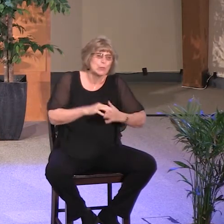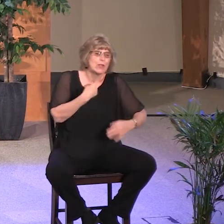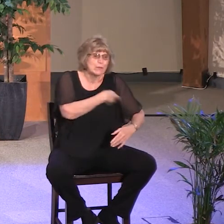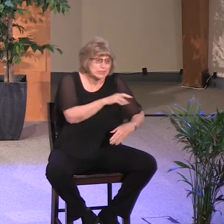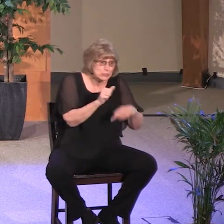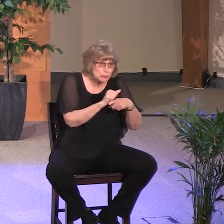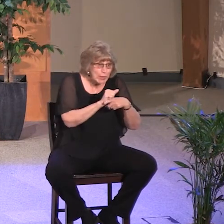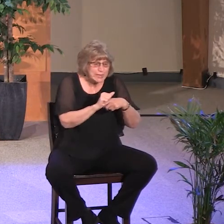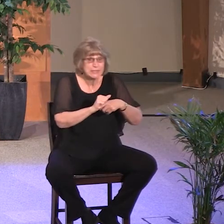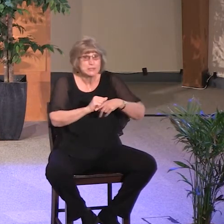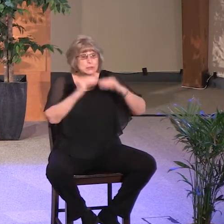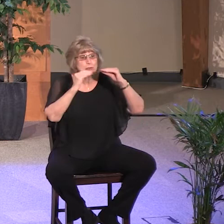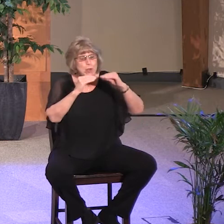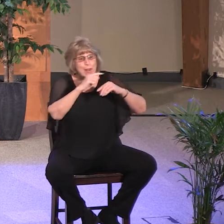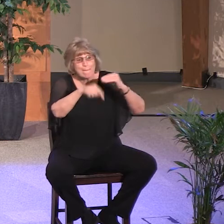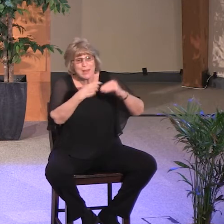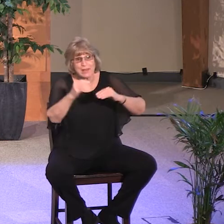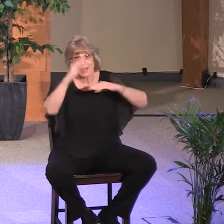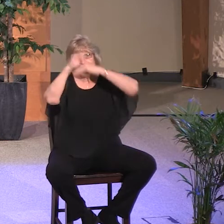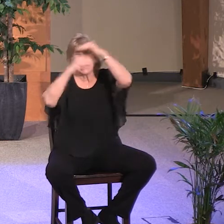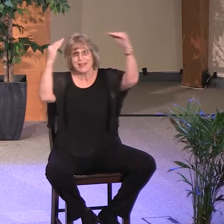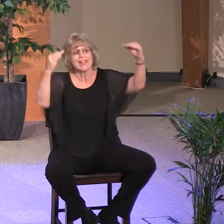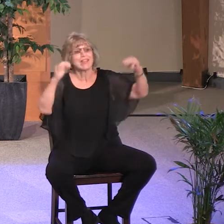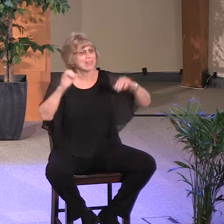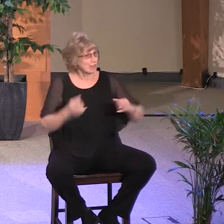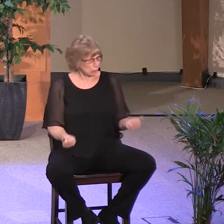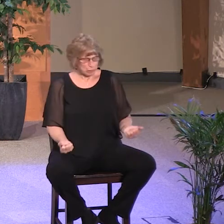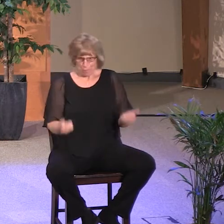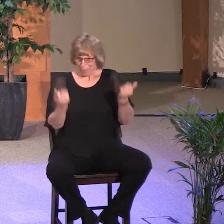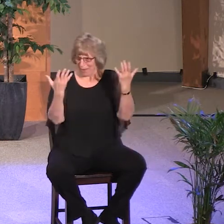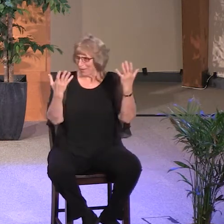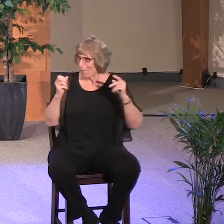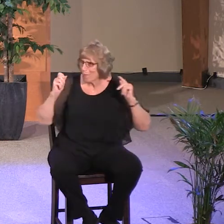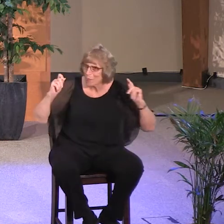heaven? Okay, that's a lot. All right. So I've